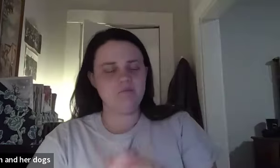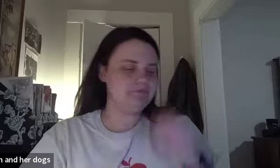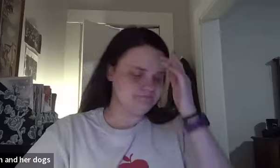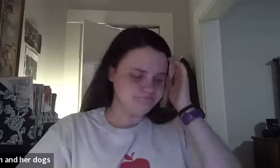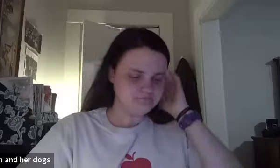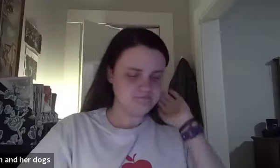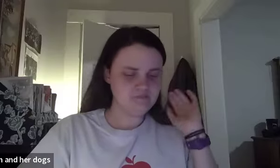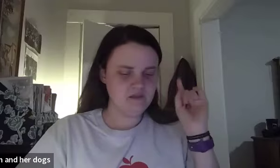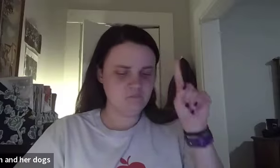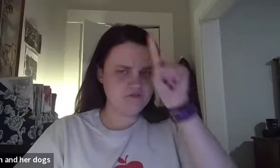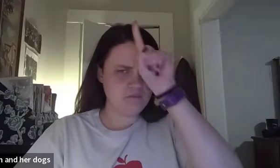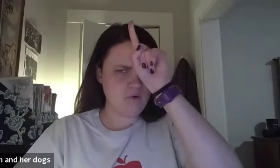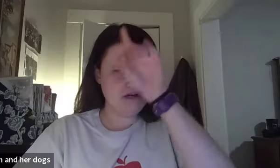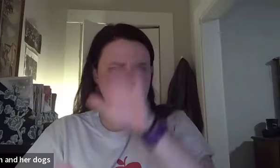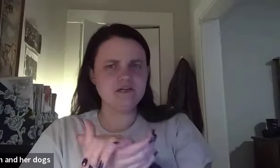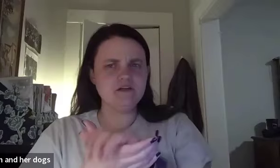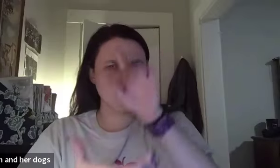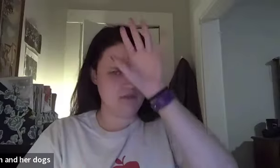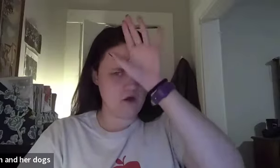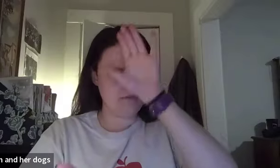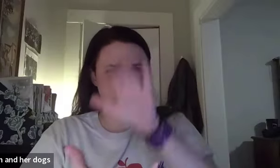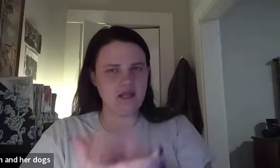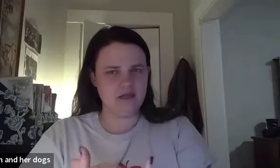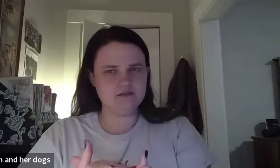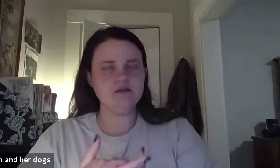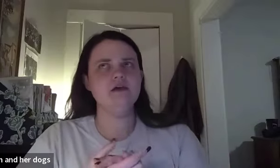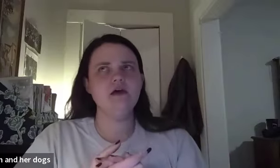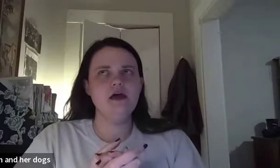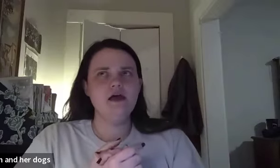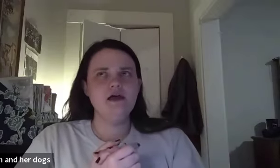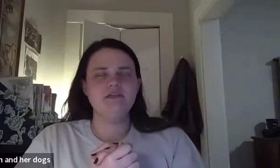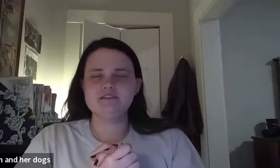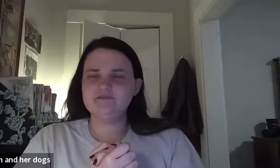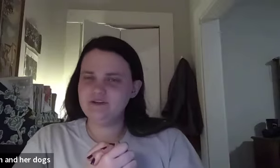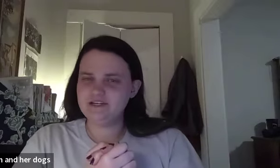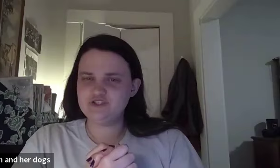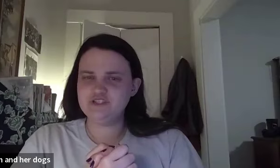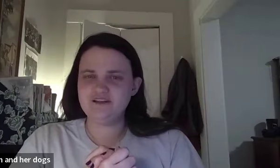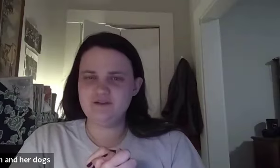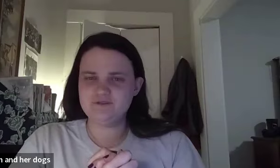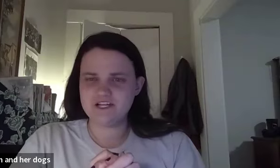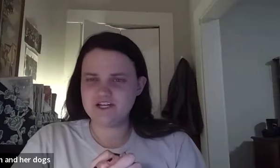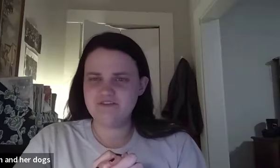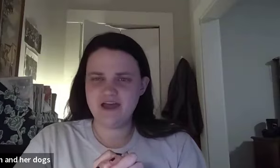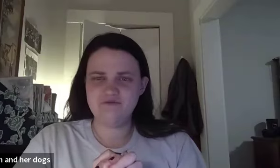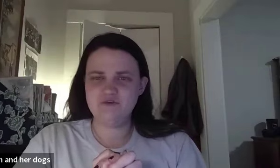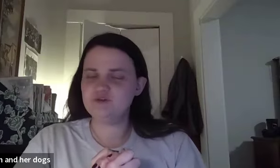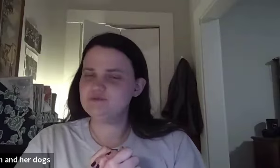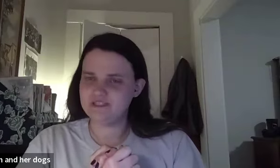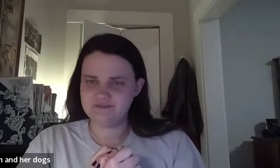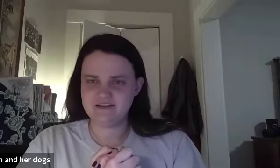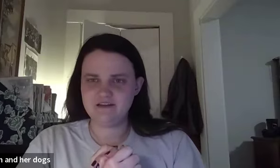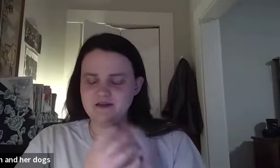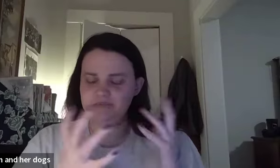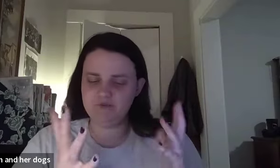couple. With the pointer finger and the open hand. That is a very interesting conversation I've had with multiple different